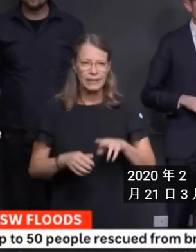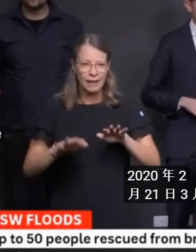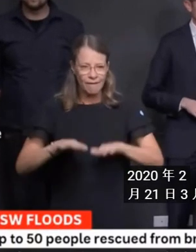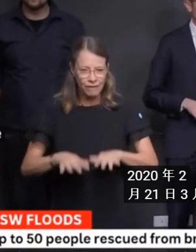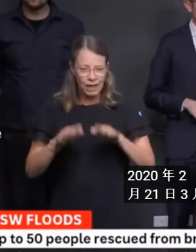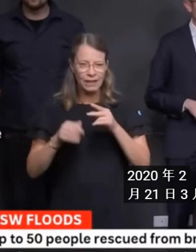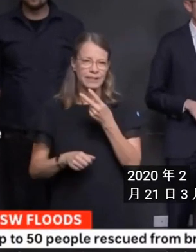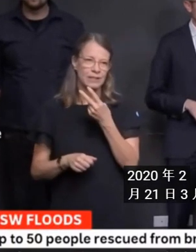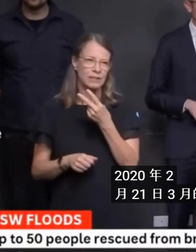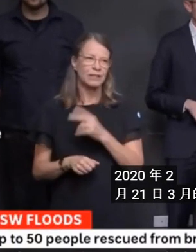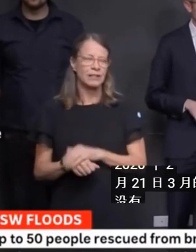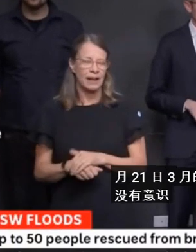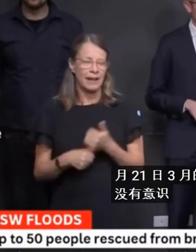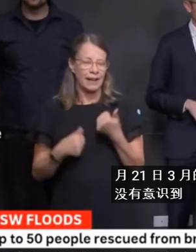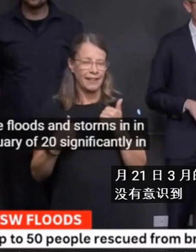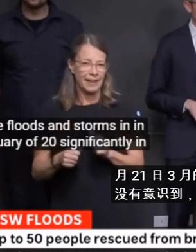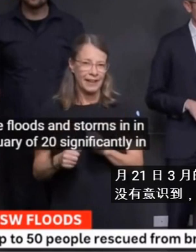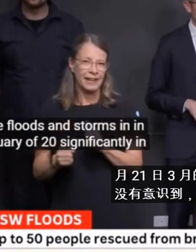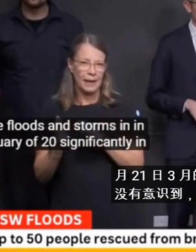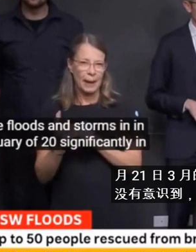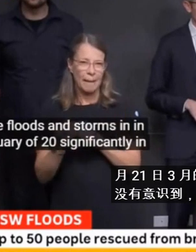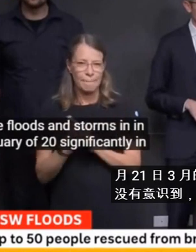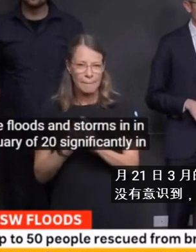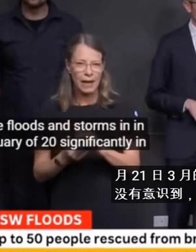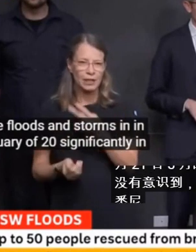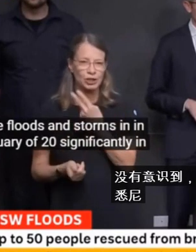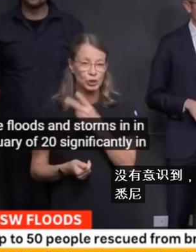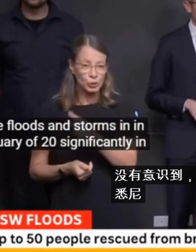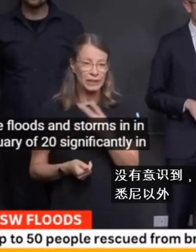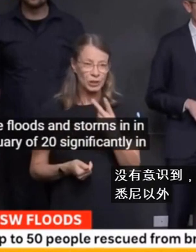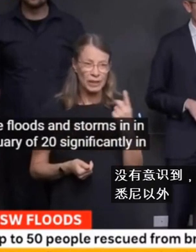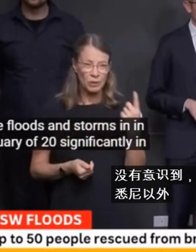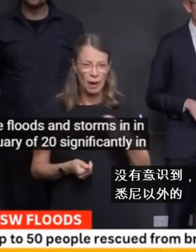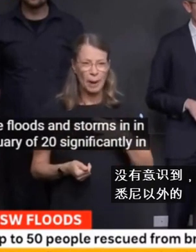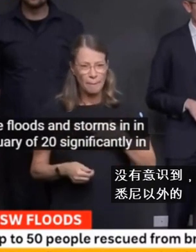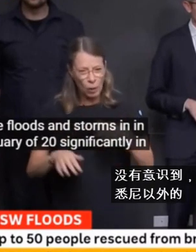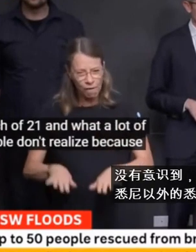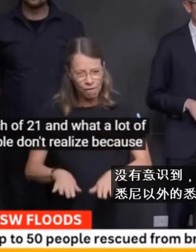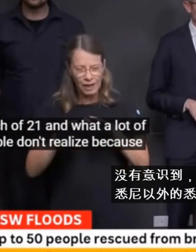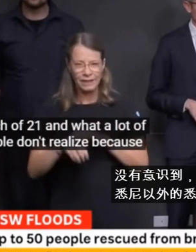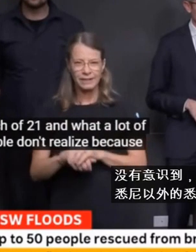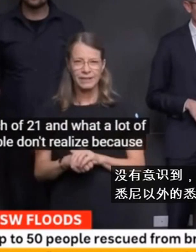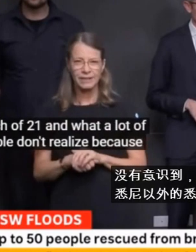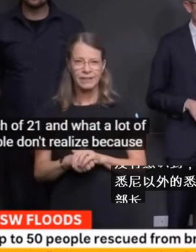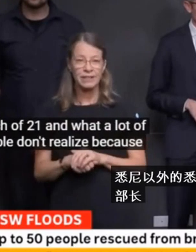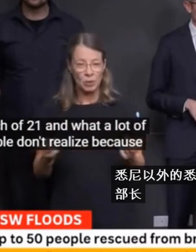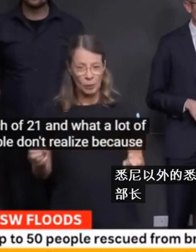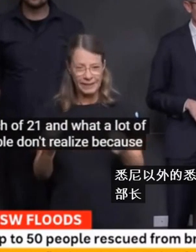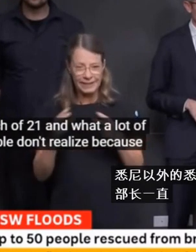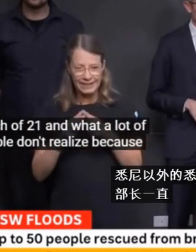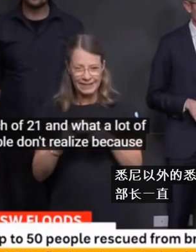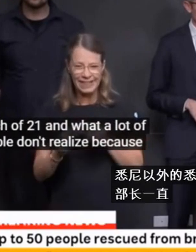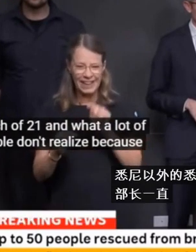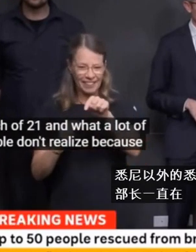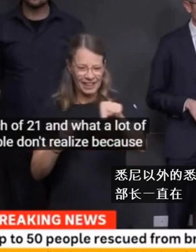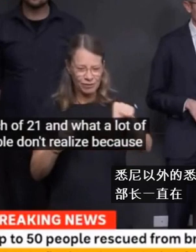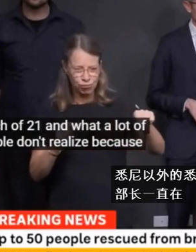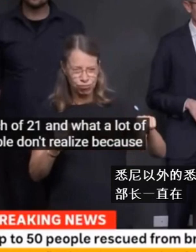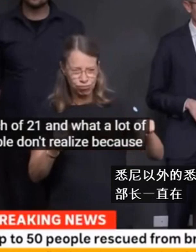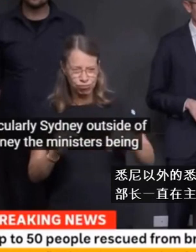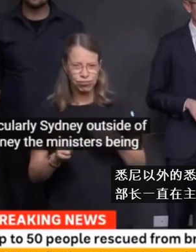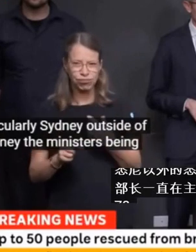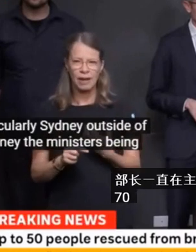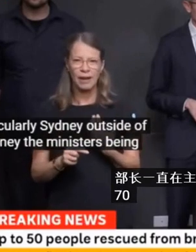of 21. And what a lot of people don't realise, because particularly Sydney, outside of Sydney, the Minister's been presiding